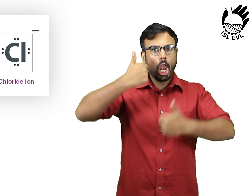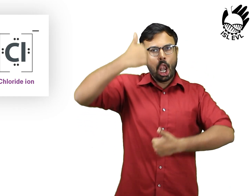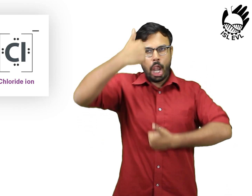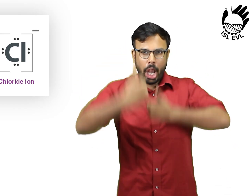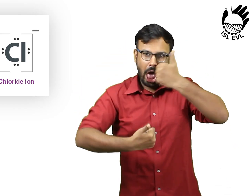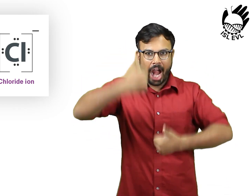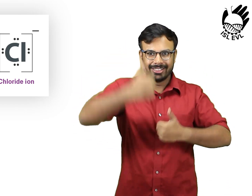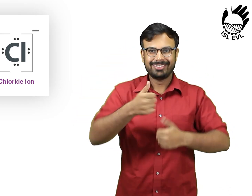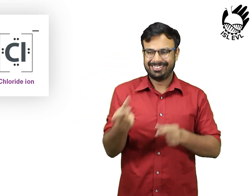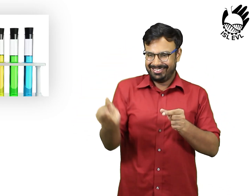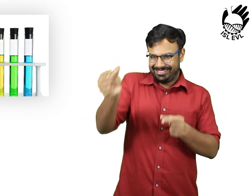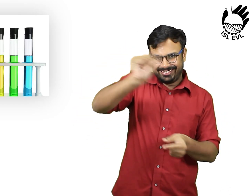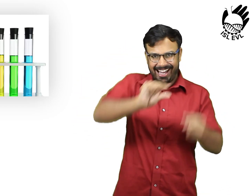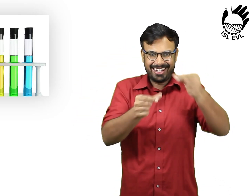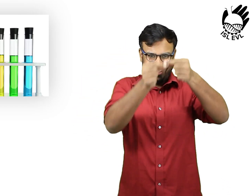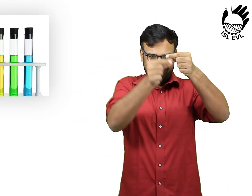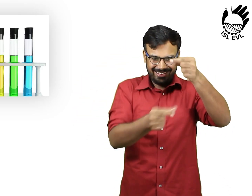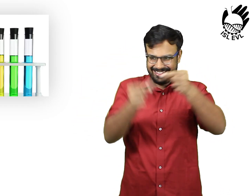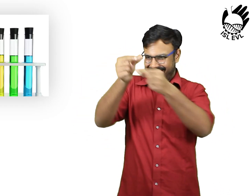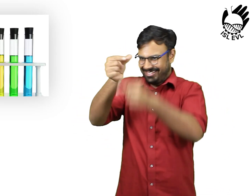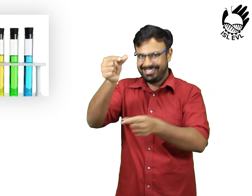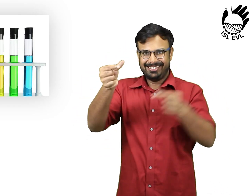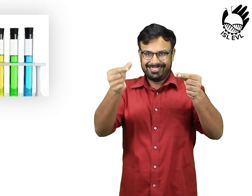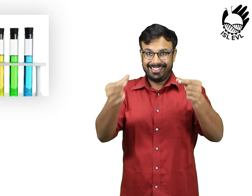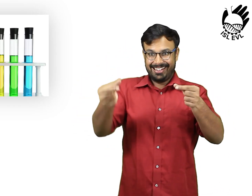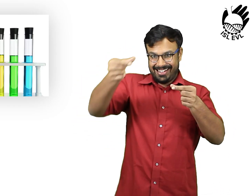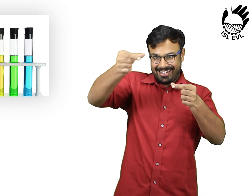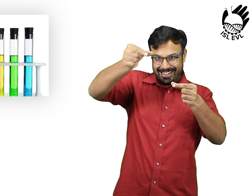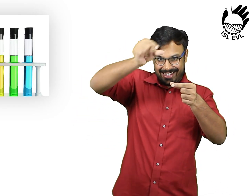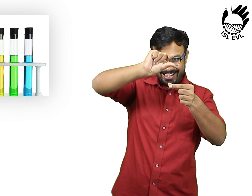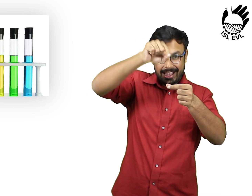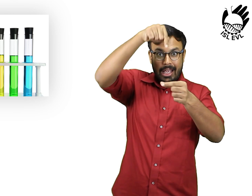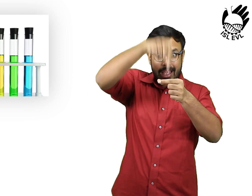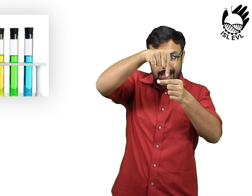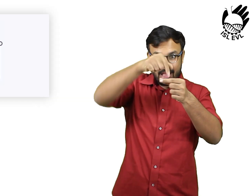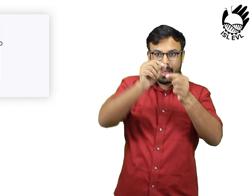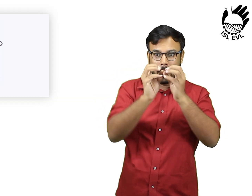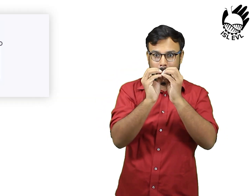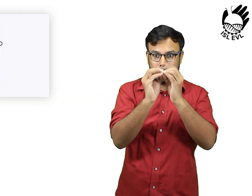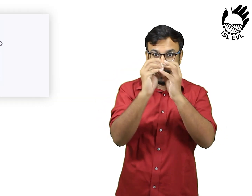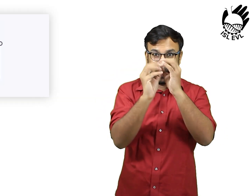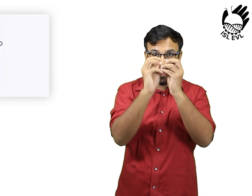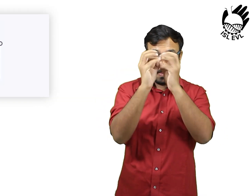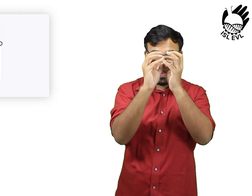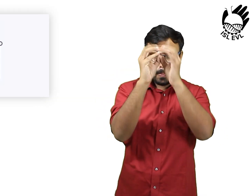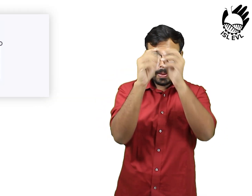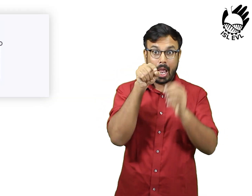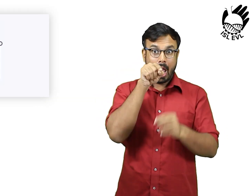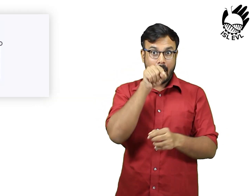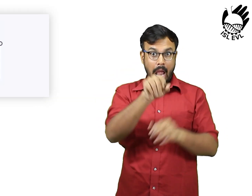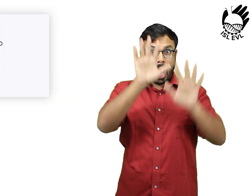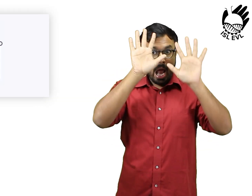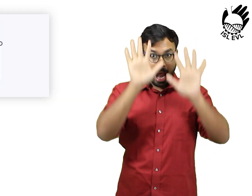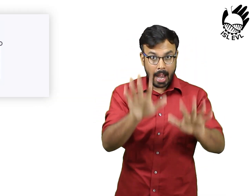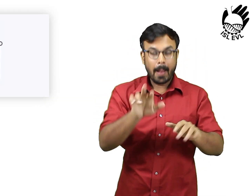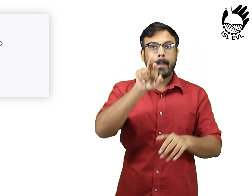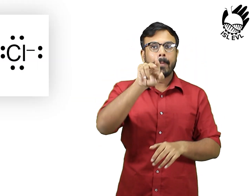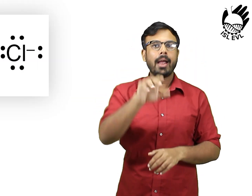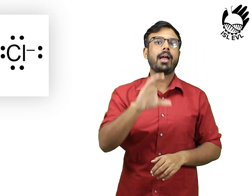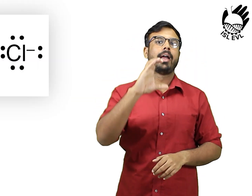In this investigation, our team will only have to identify the non-metal part